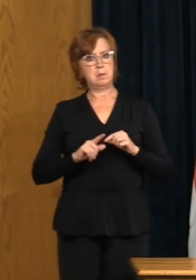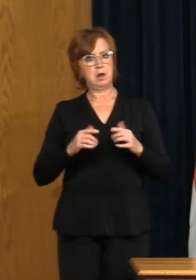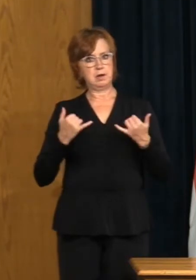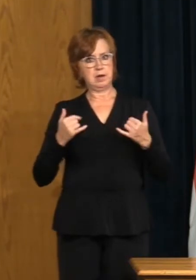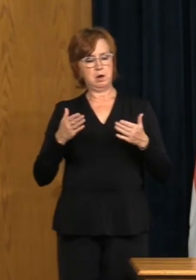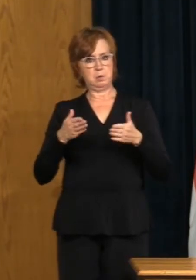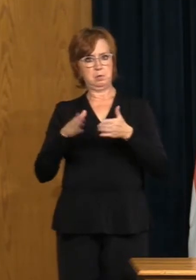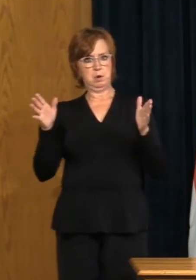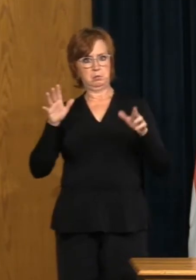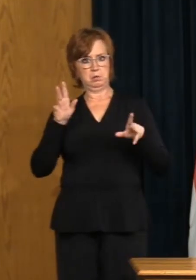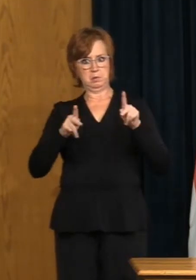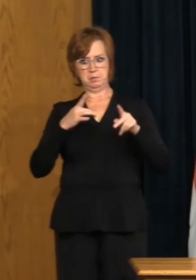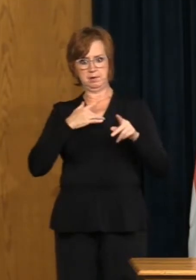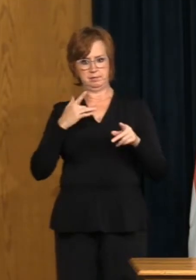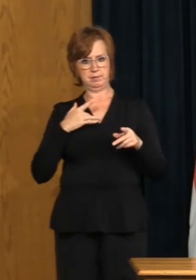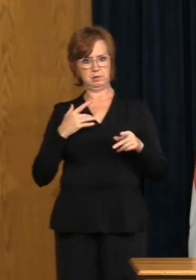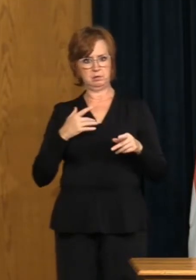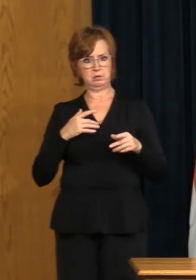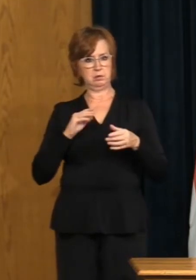exposure settings?